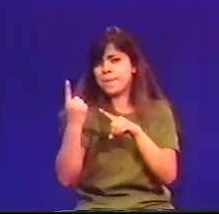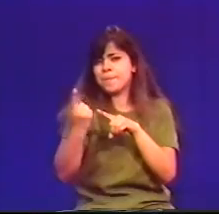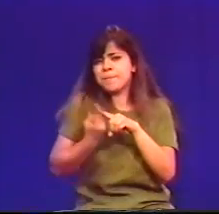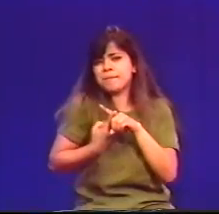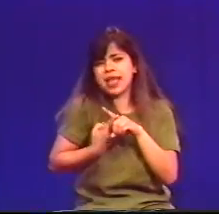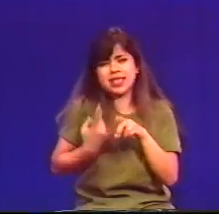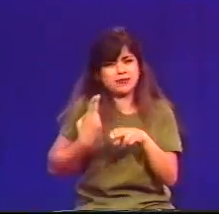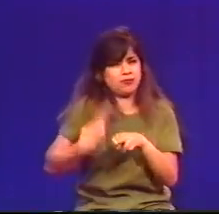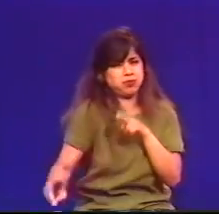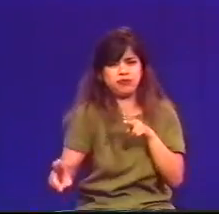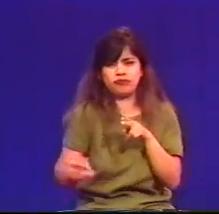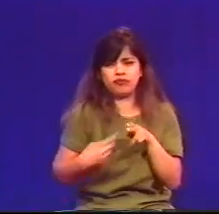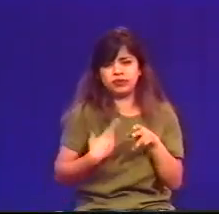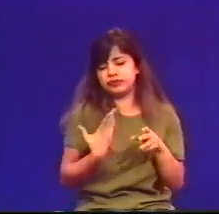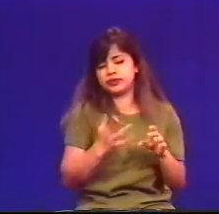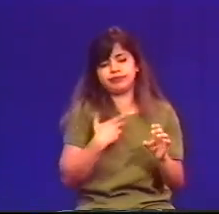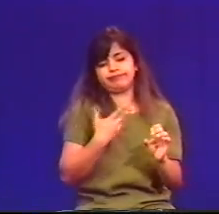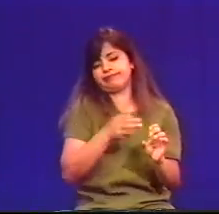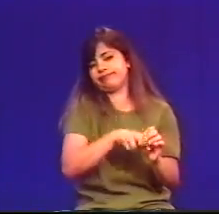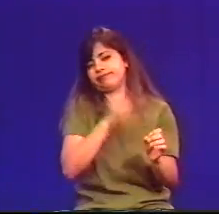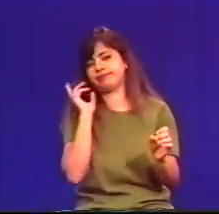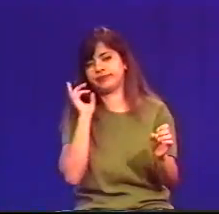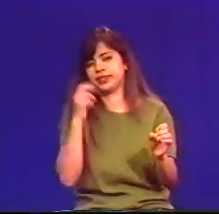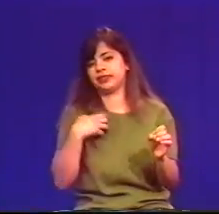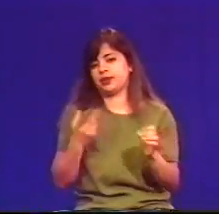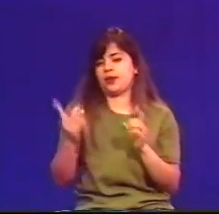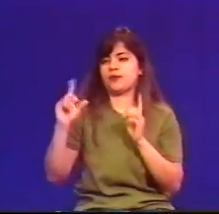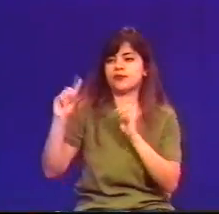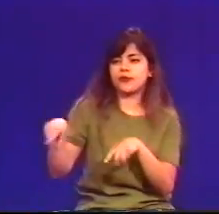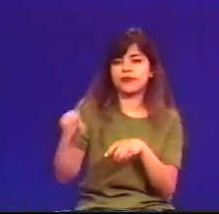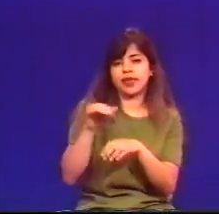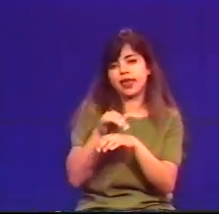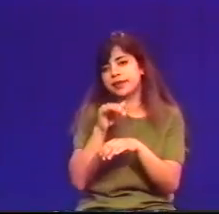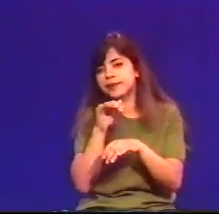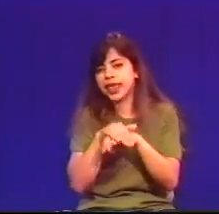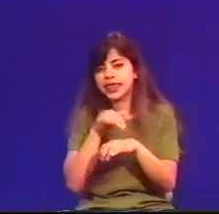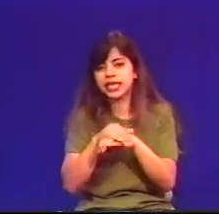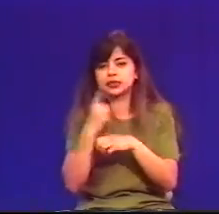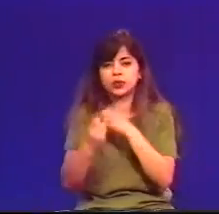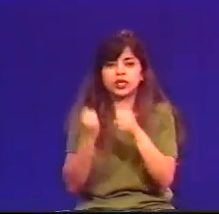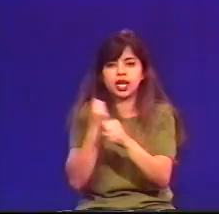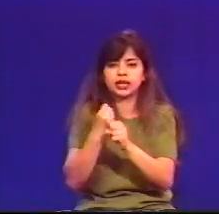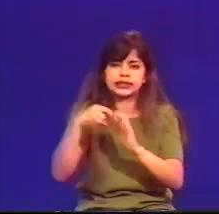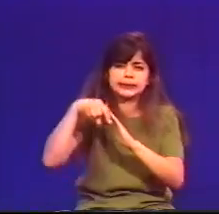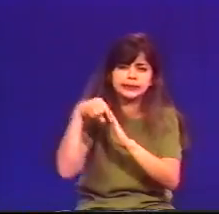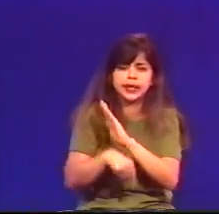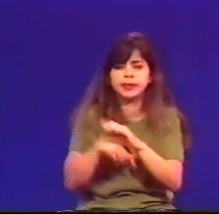for about a month. I taught in a school for deaf children, taught art classes there.